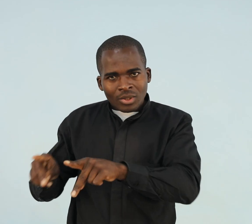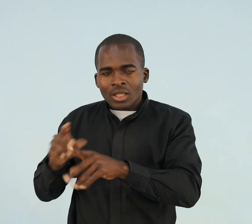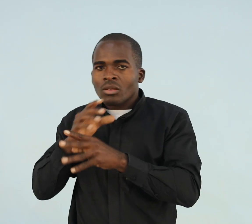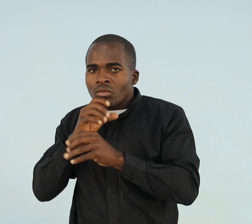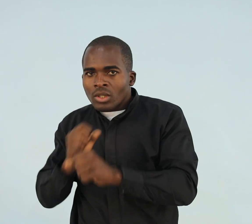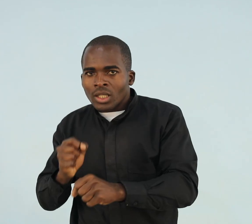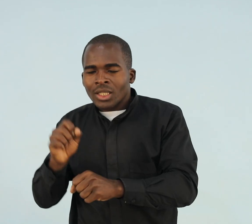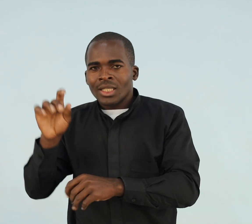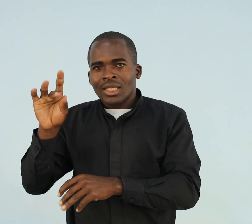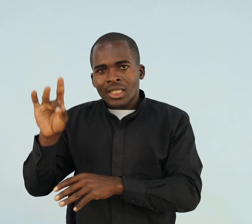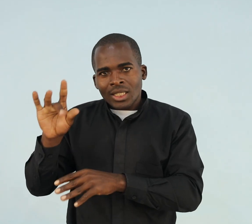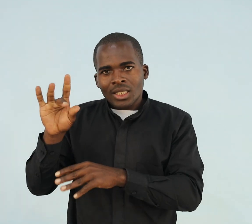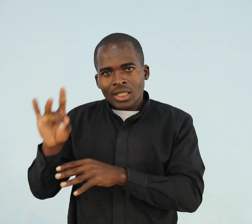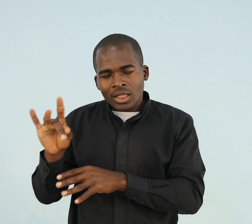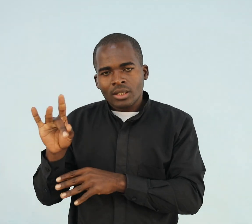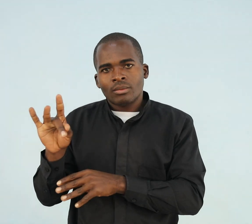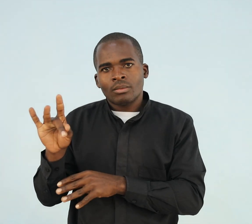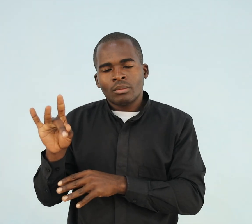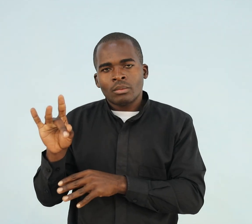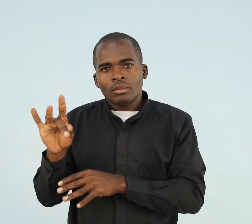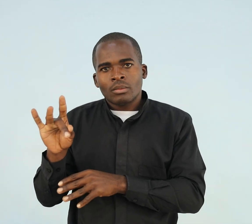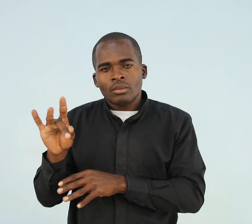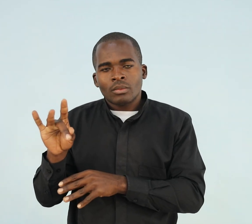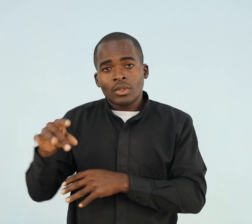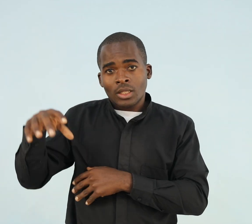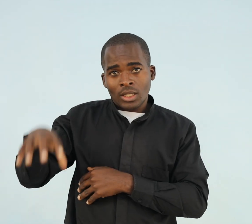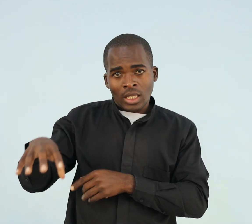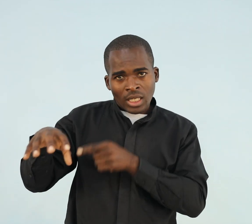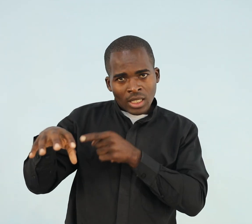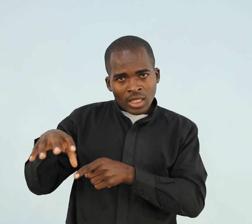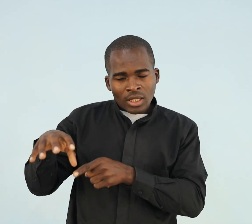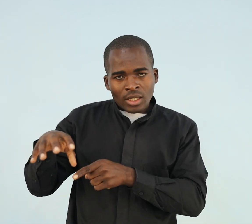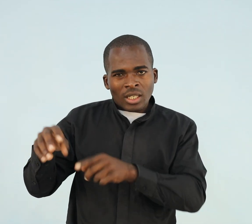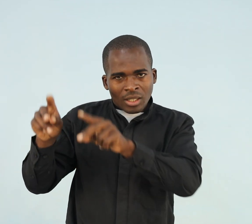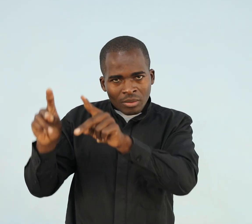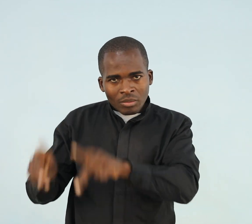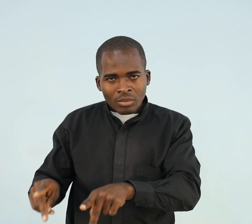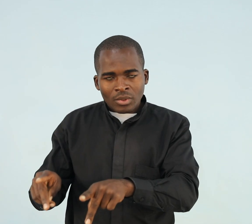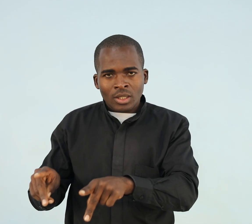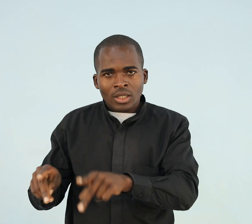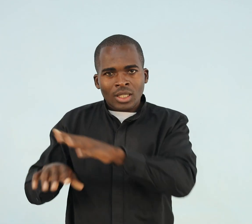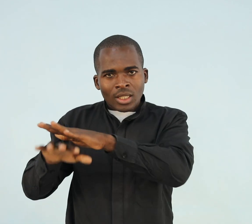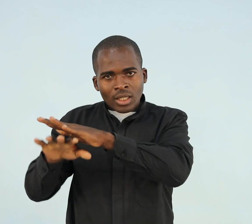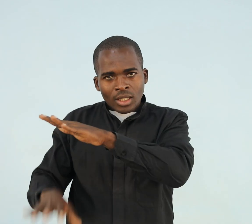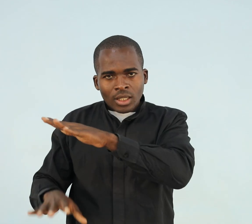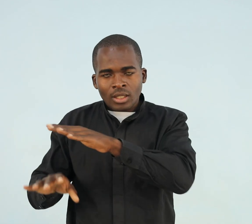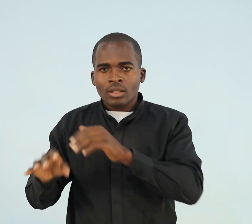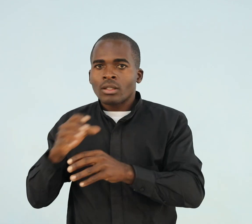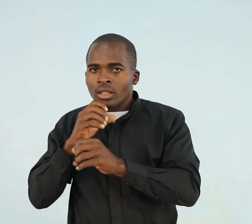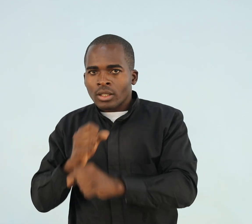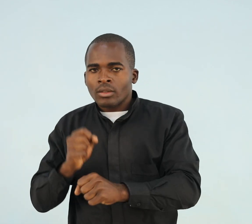18 years. Child means a person who is below the age of 18